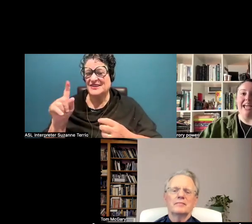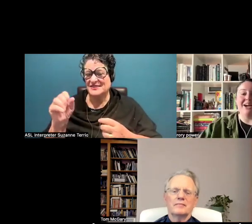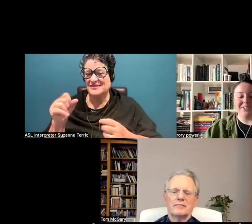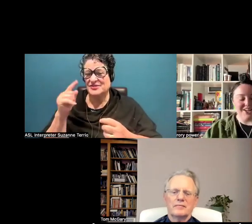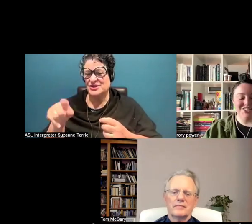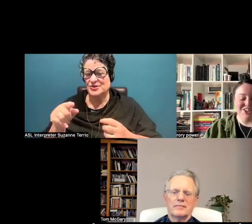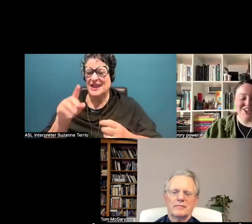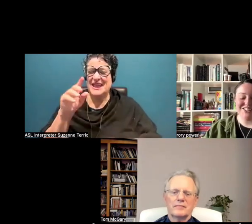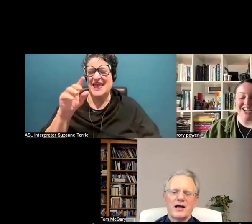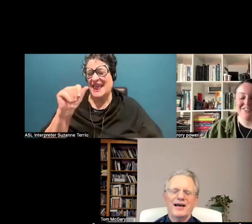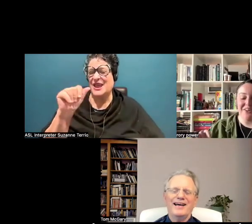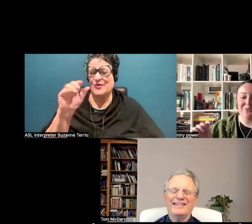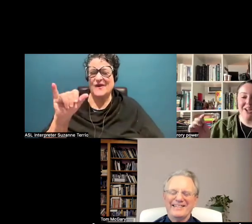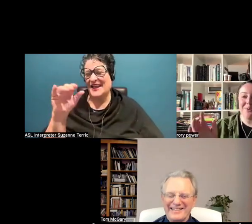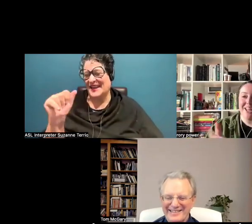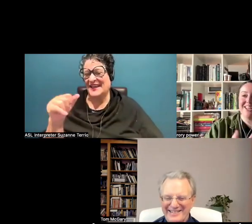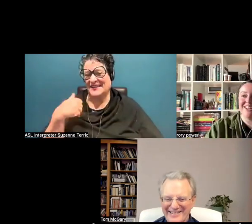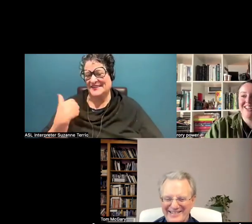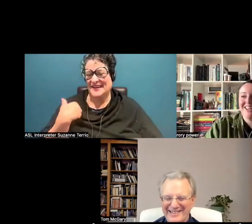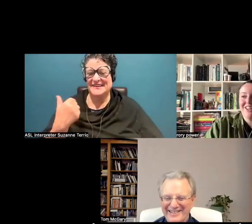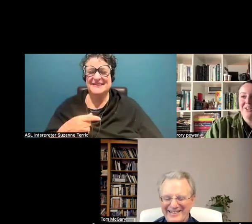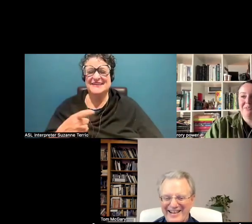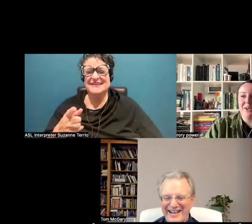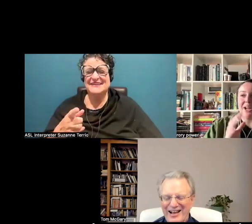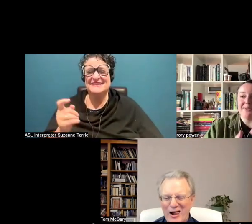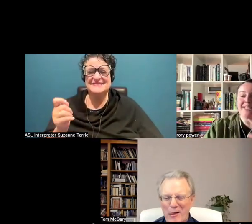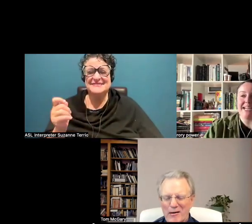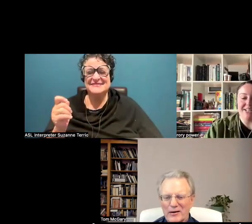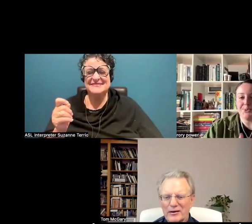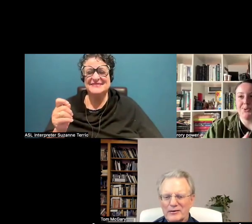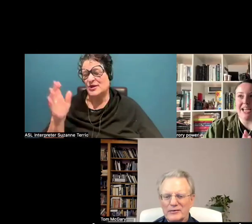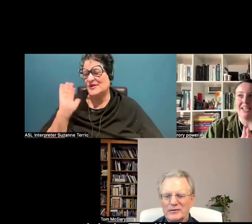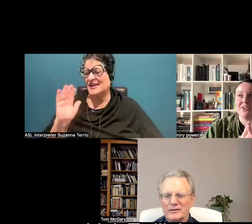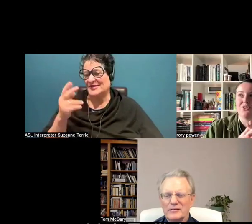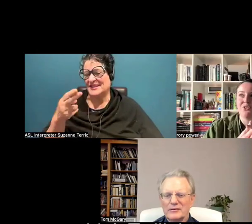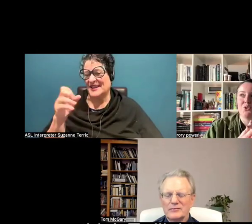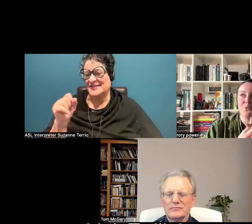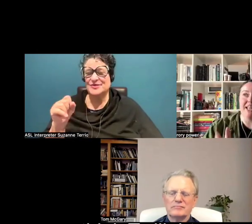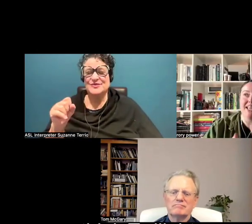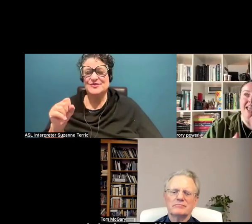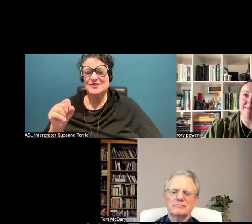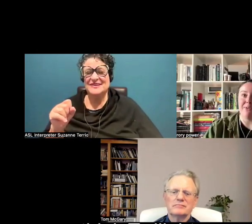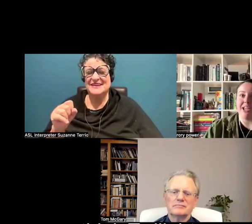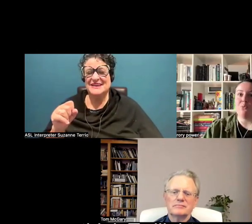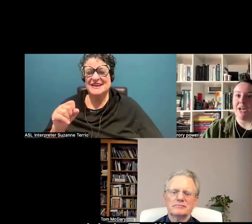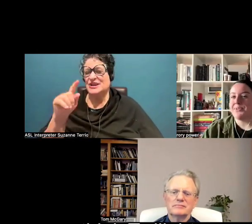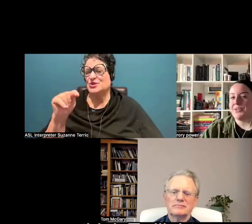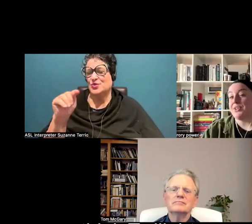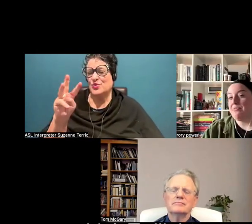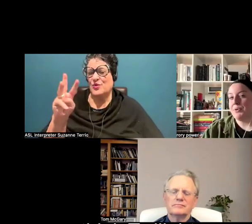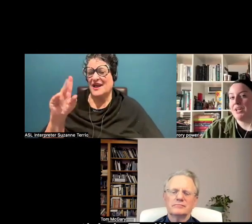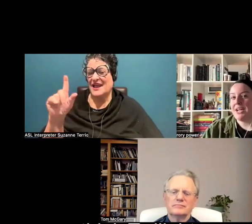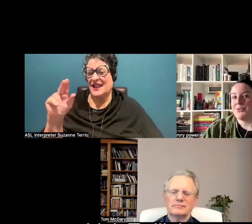a YA. I was a young adult, kind of like right when, like when I was in high school, I think Twilight came out like when I was